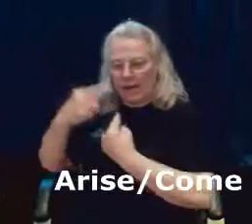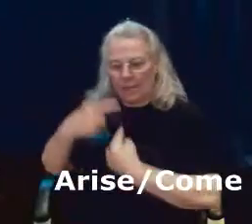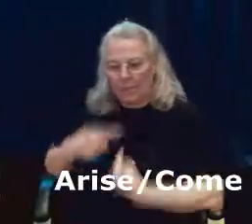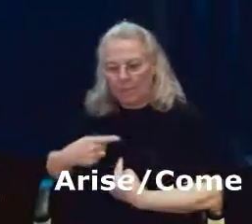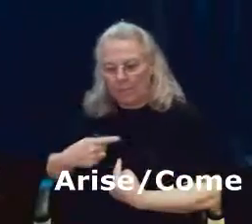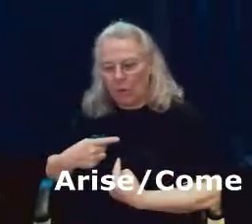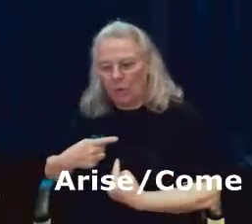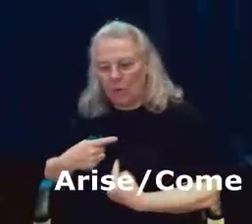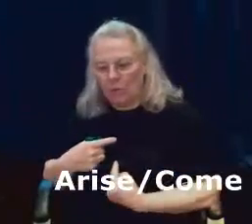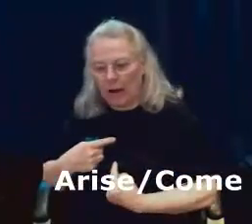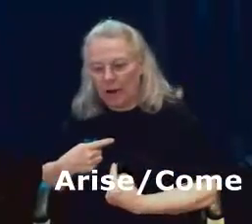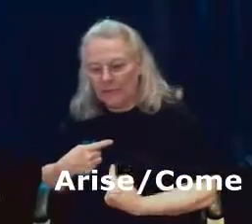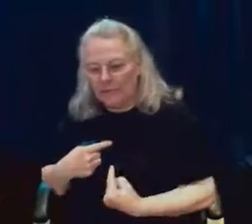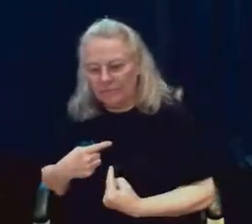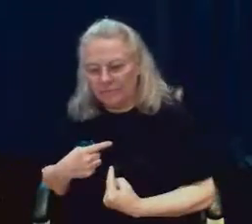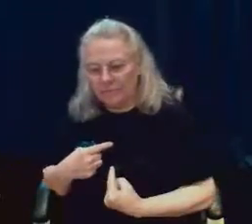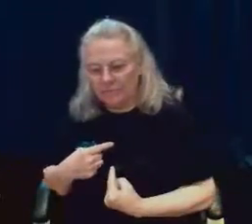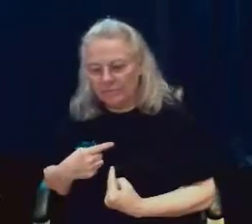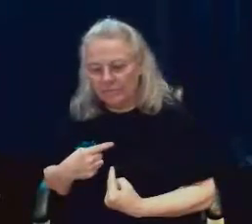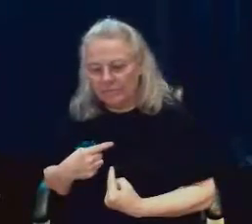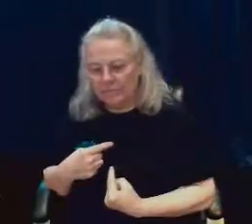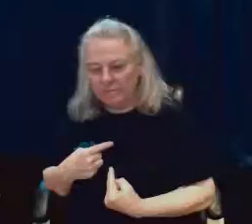Come or arise.